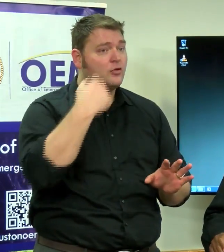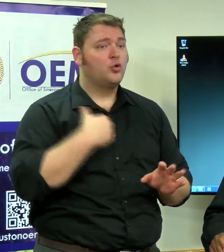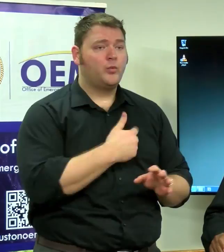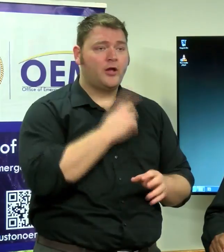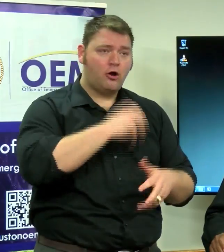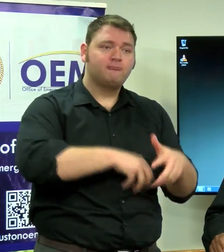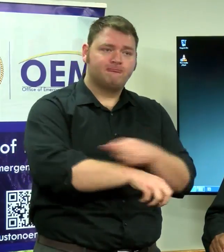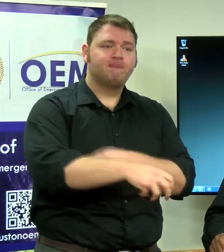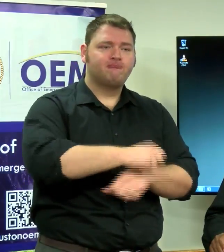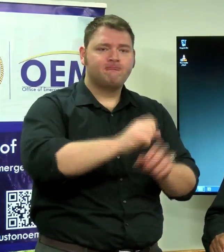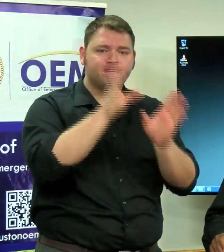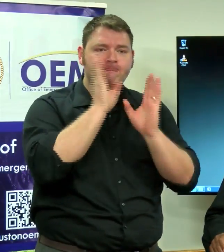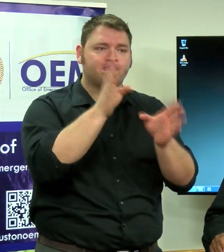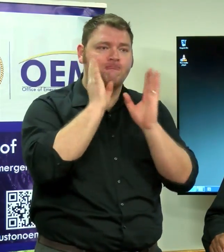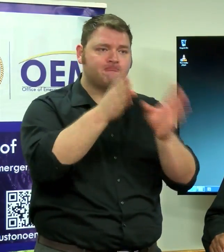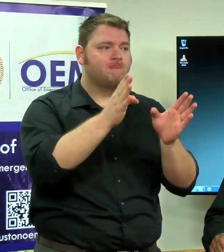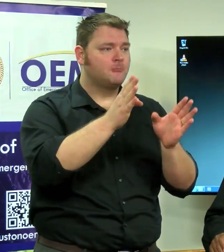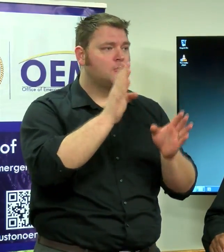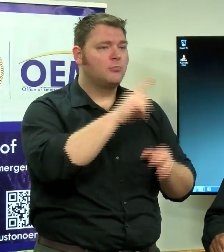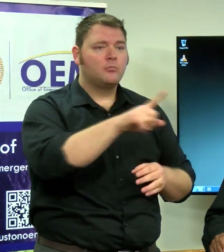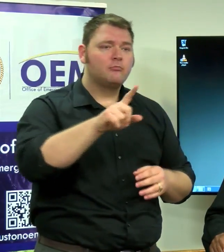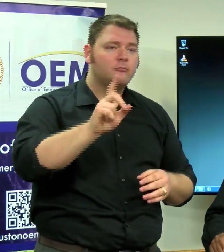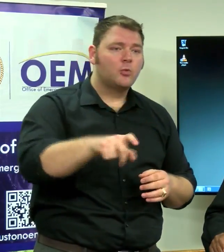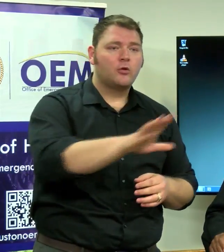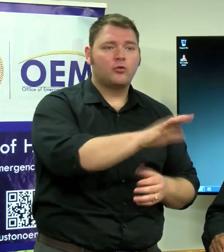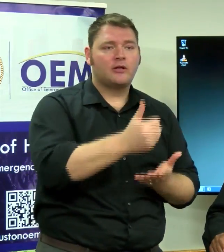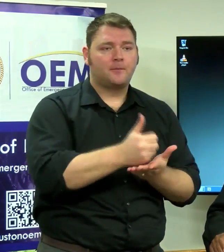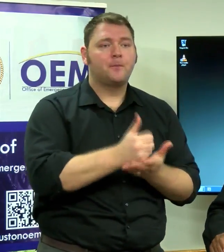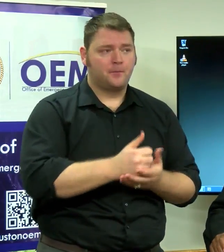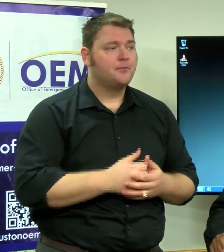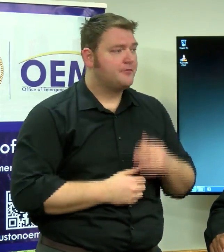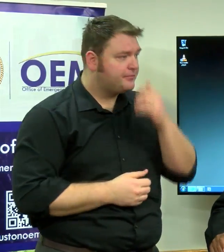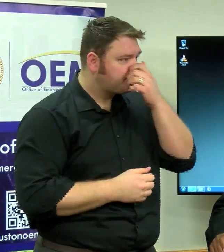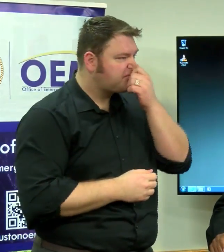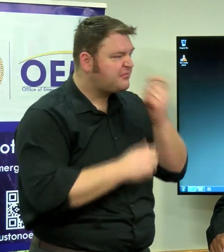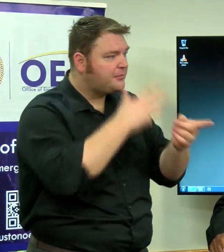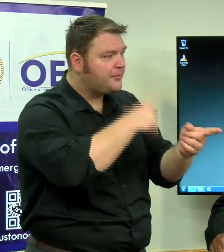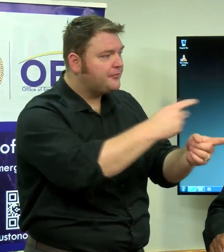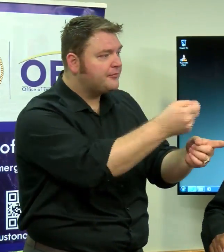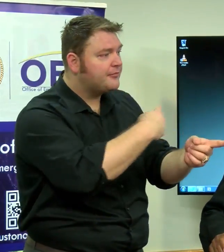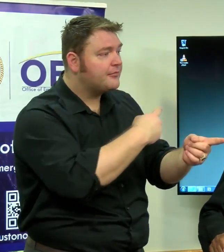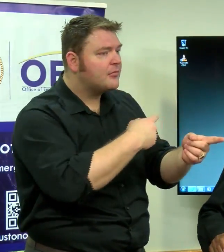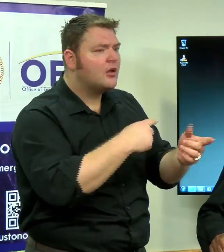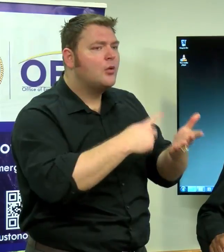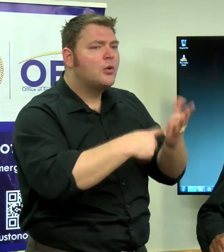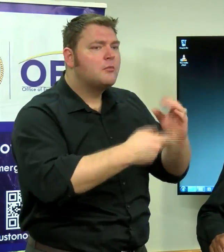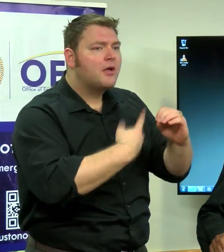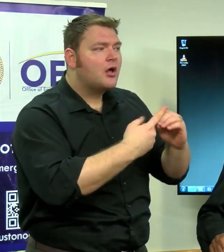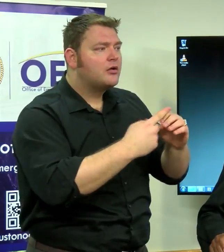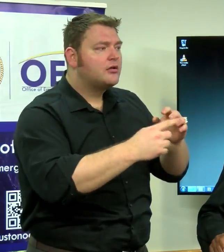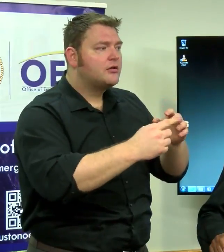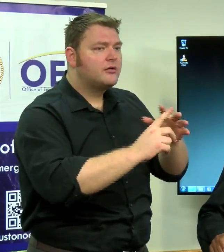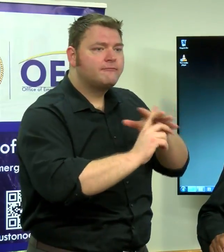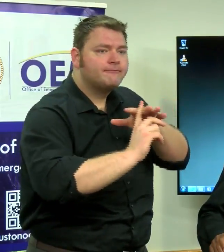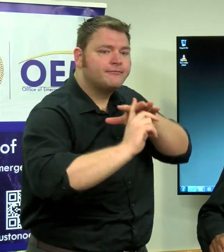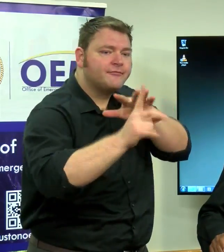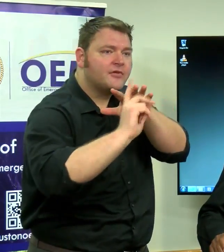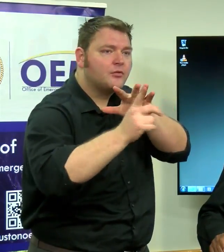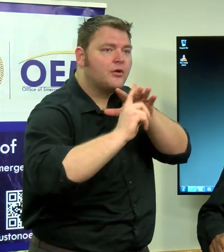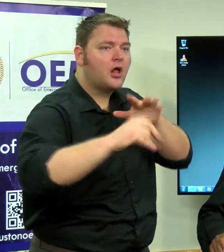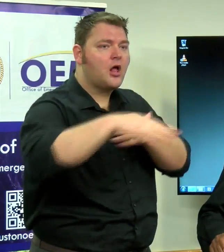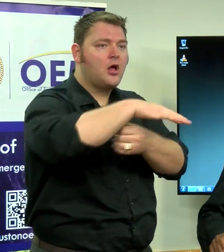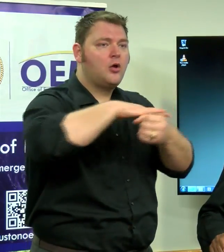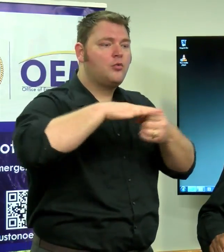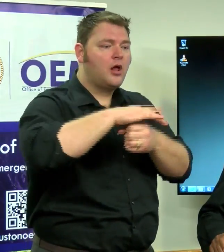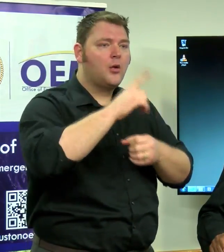and we're going to be responsive to people's needs and situations. Yes, ma'am. How are the evacuations going around the reservoirs?